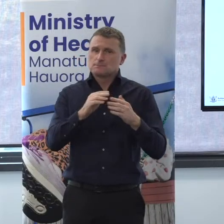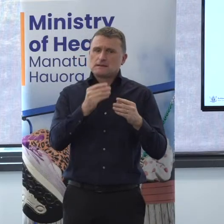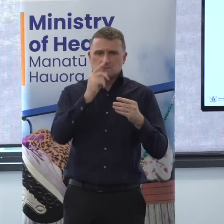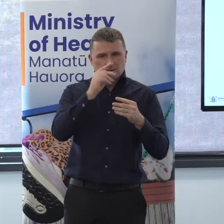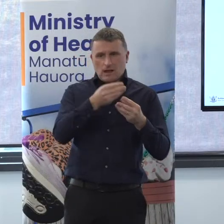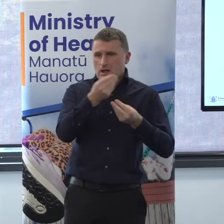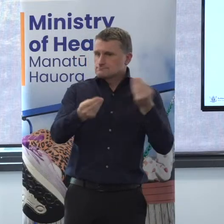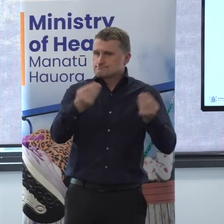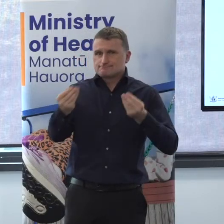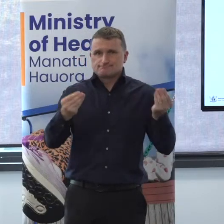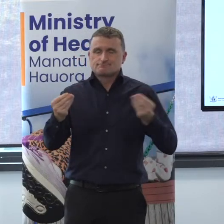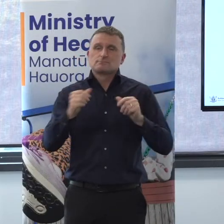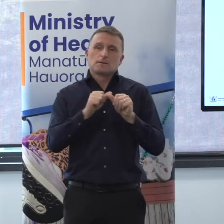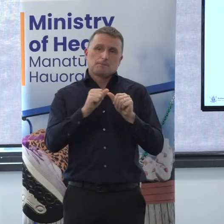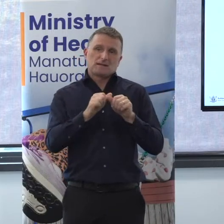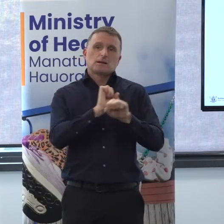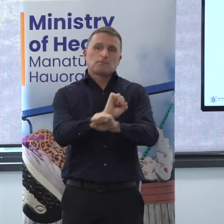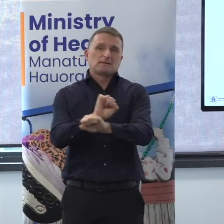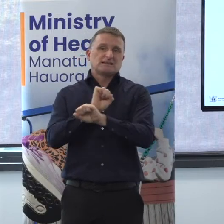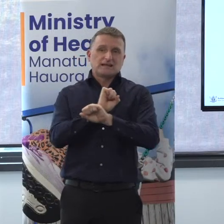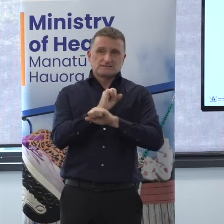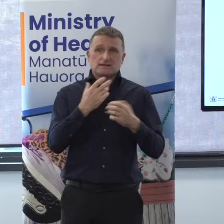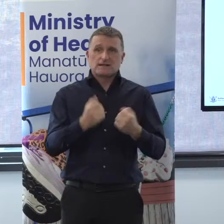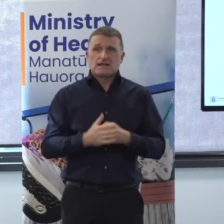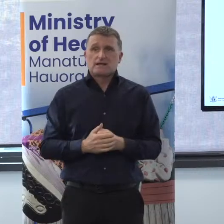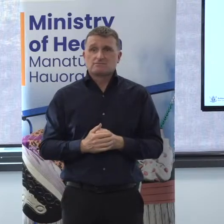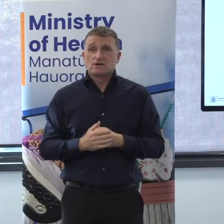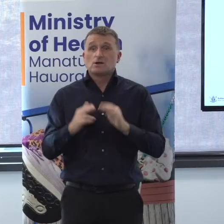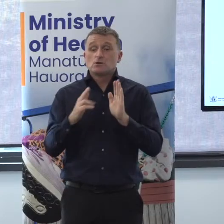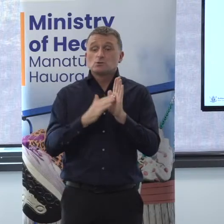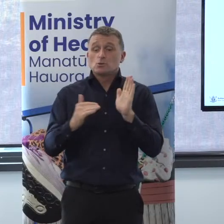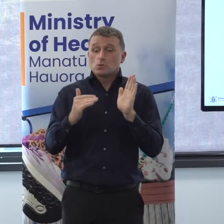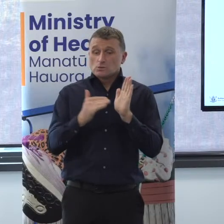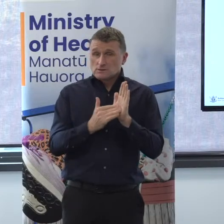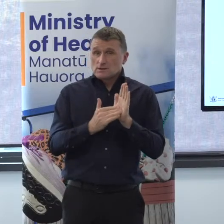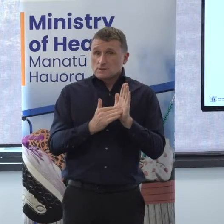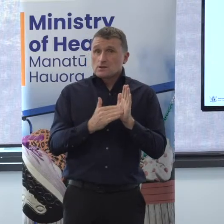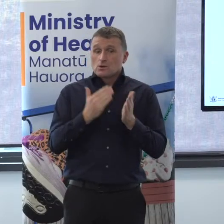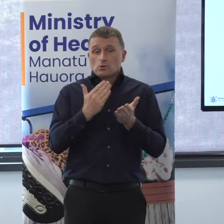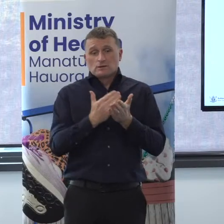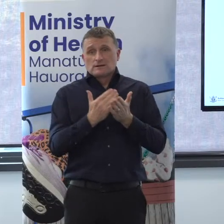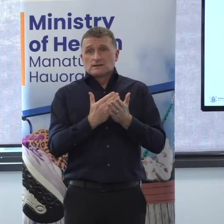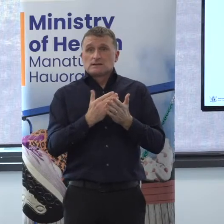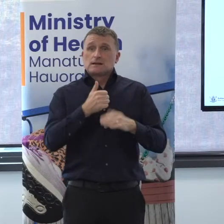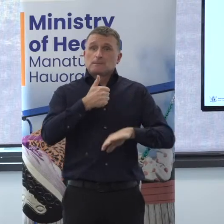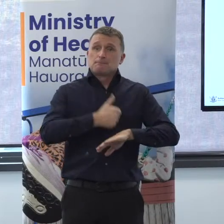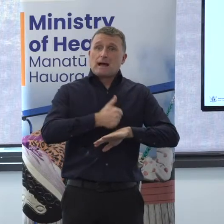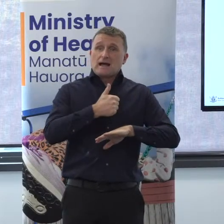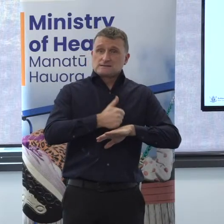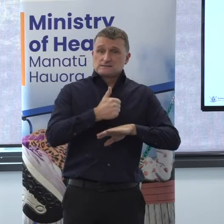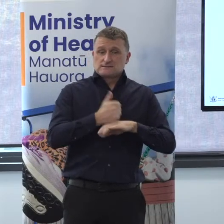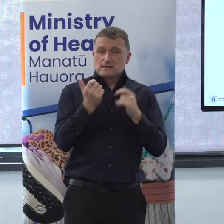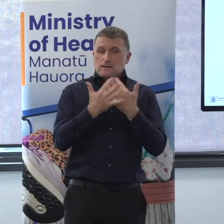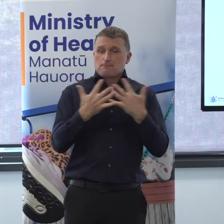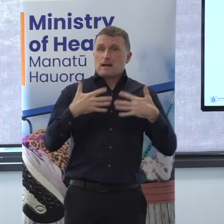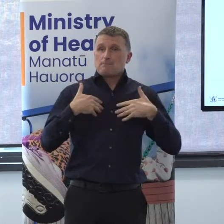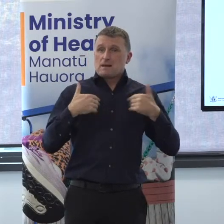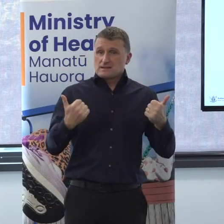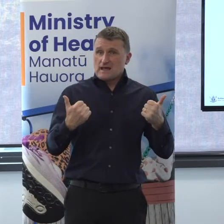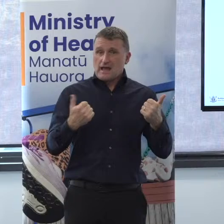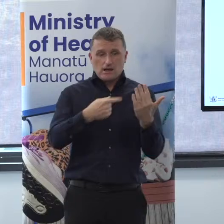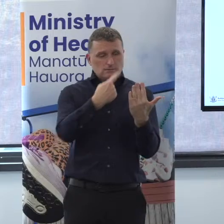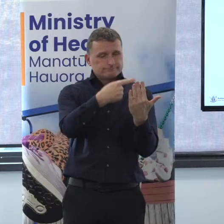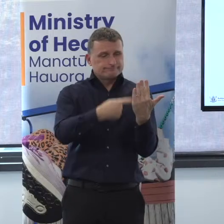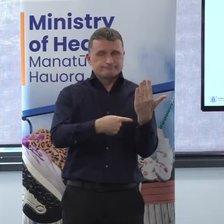for other illnesses. New Zealanders are well versed, of course, now in the basic public health measures, and these are